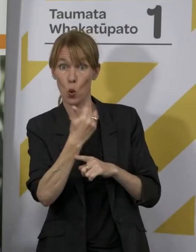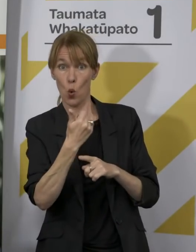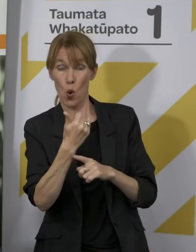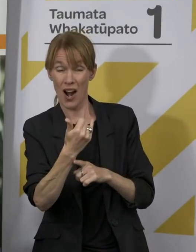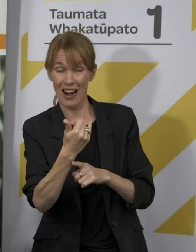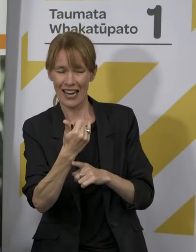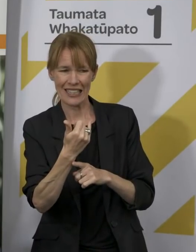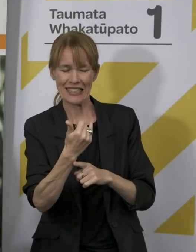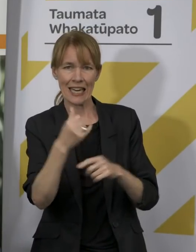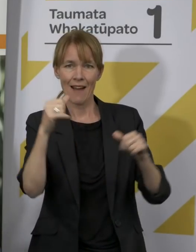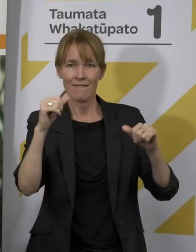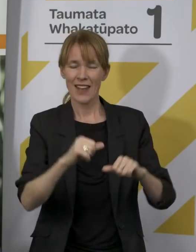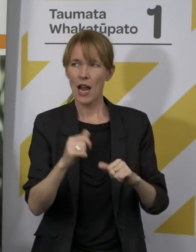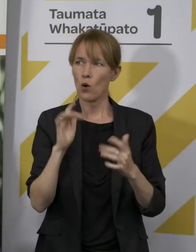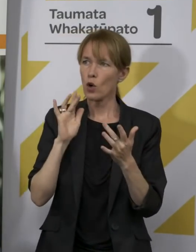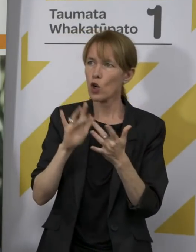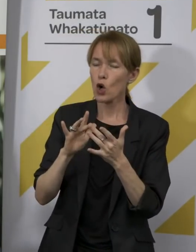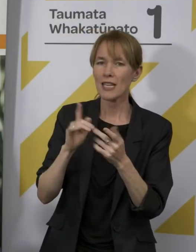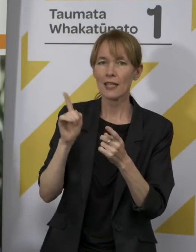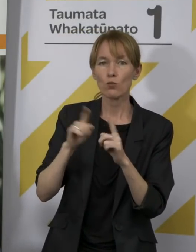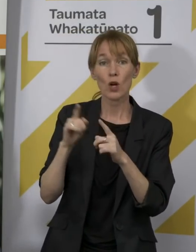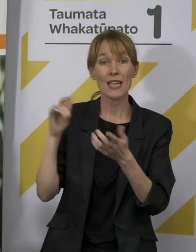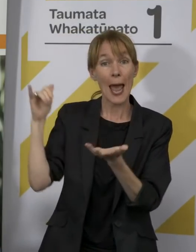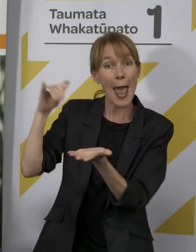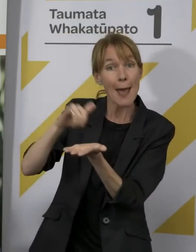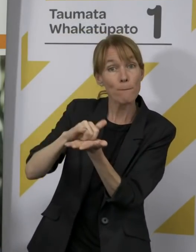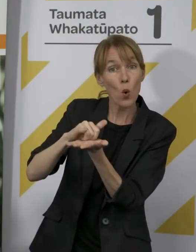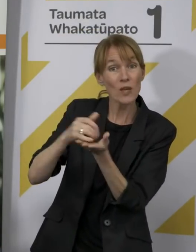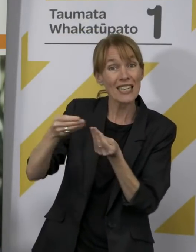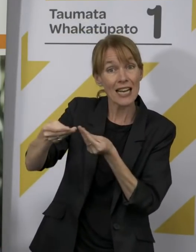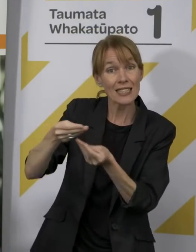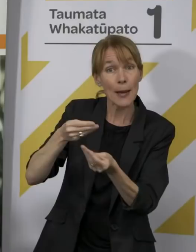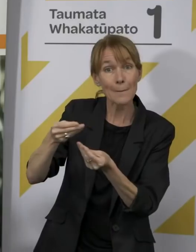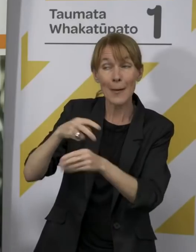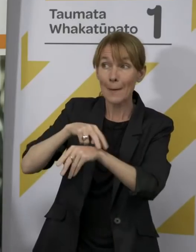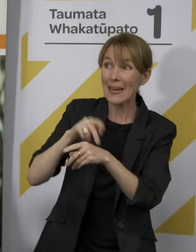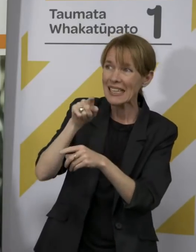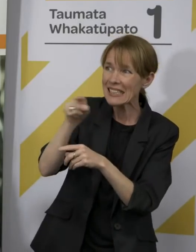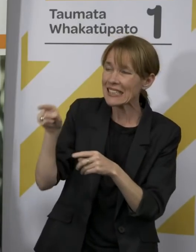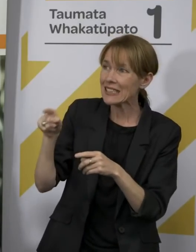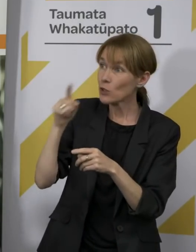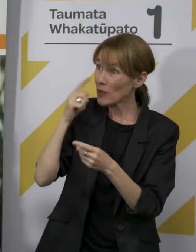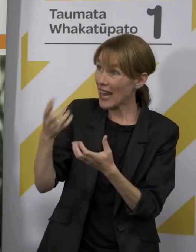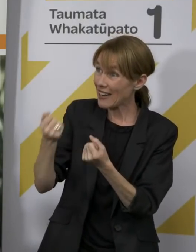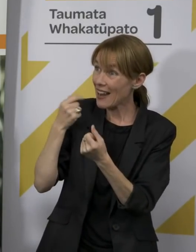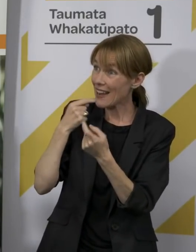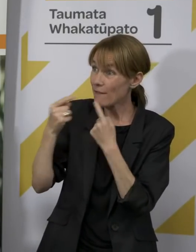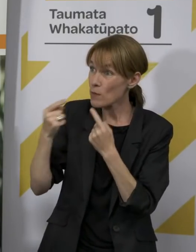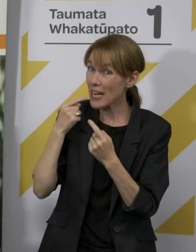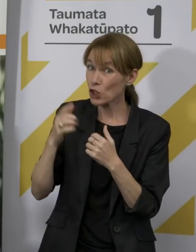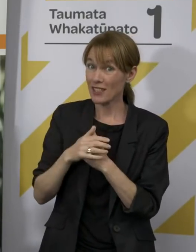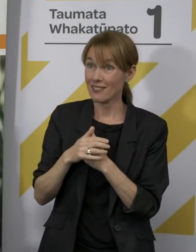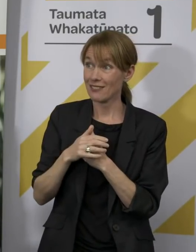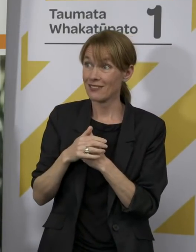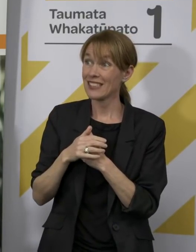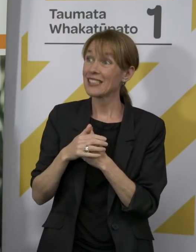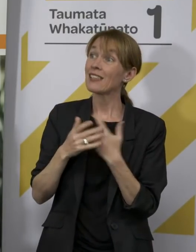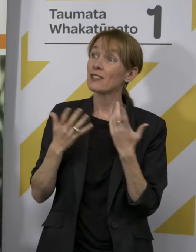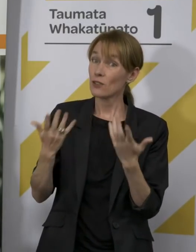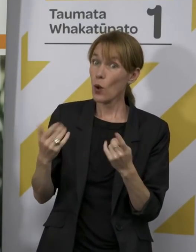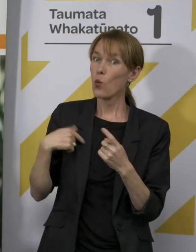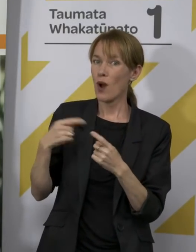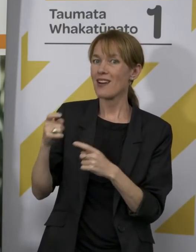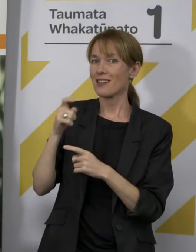get an address from their database, and then if necessary, like we did with the person yesterday, we'll send either a health provider around, one of our local